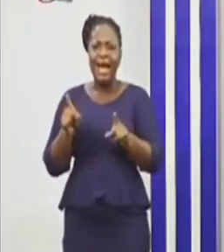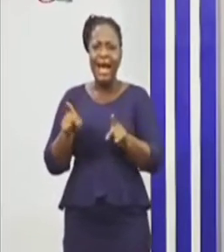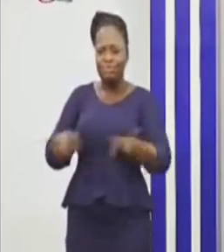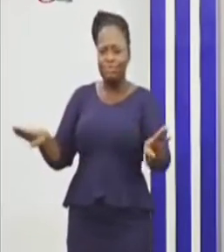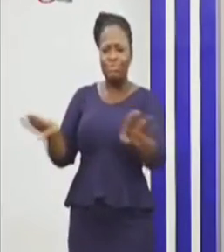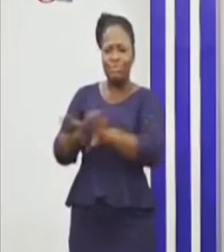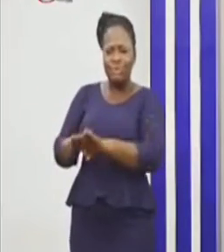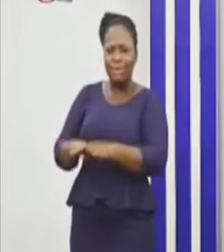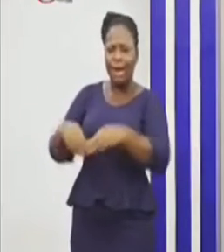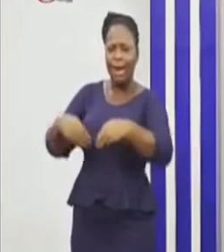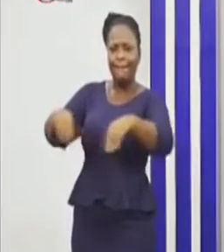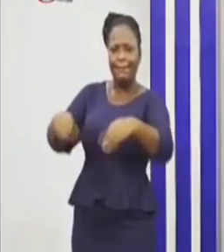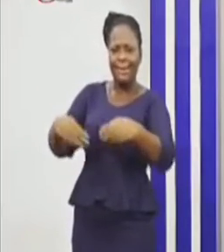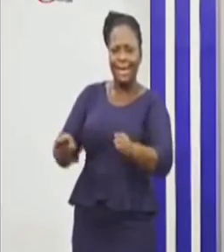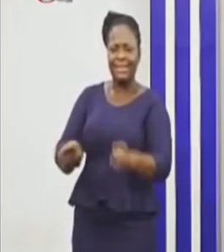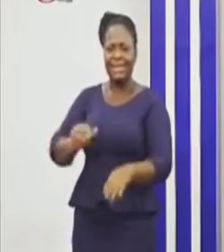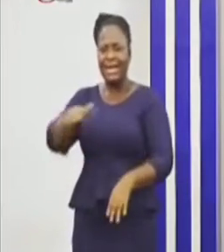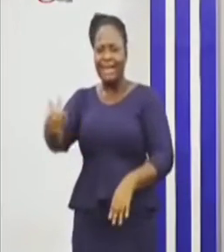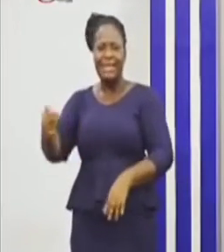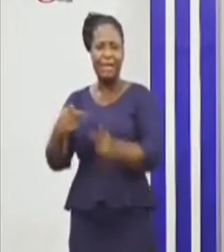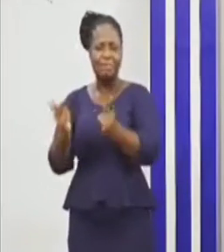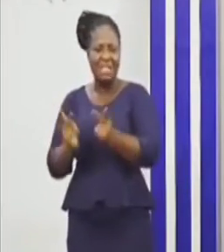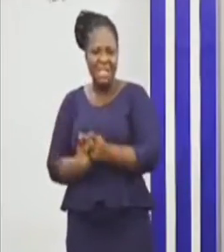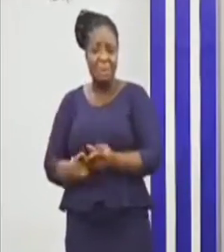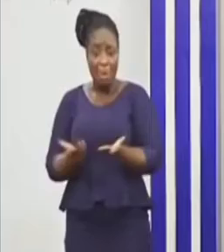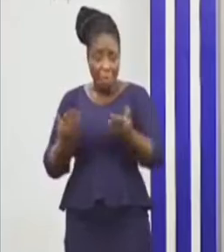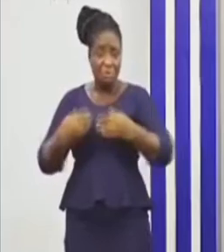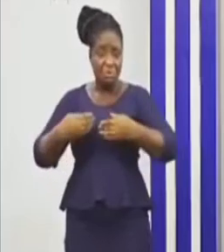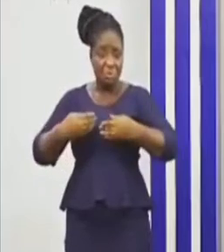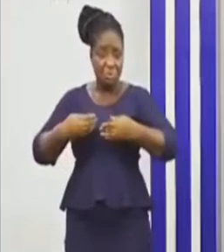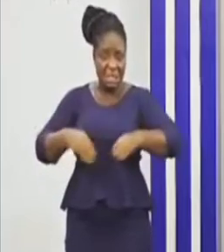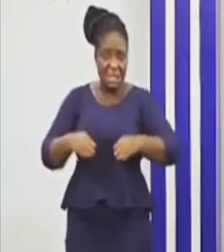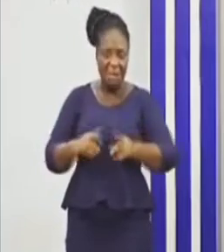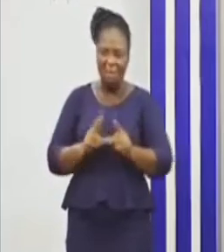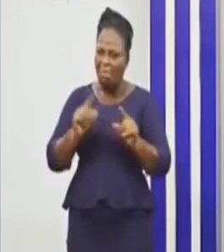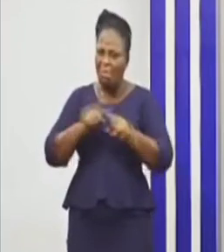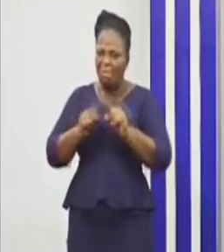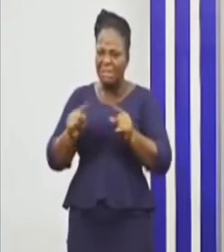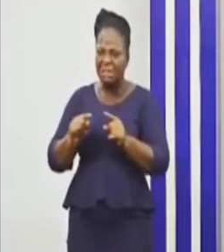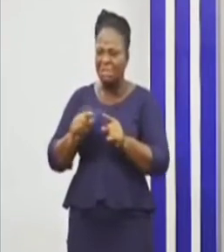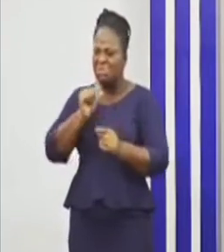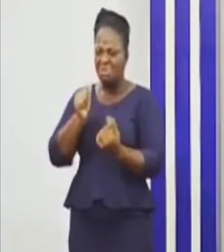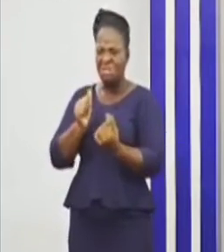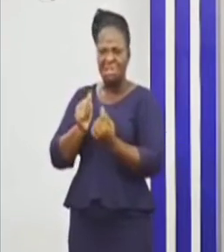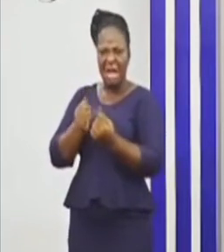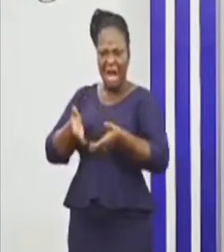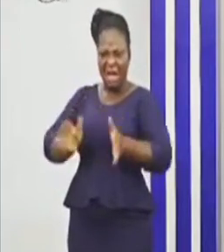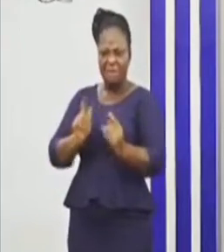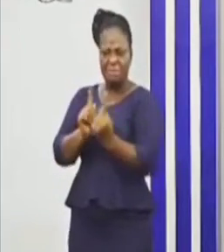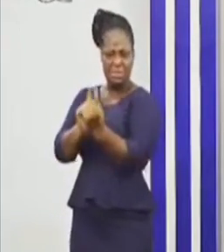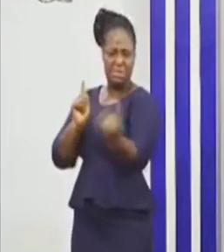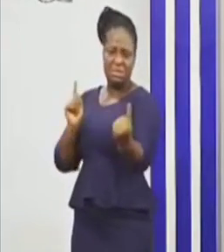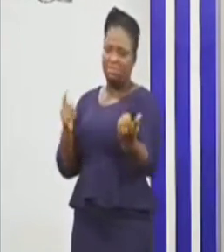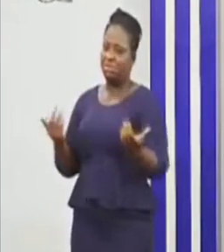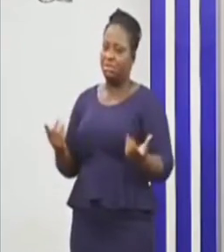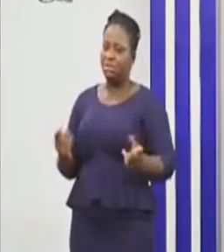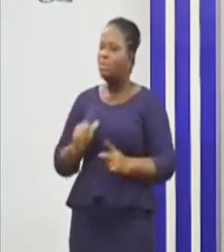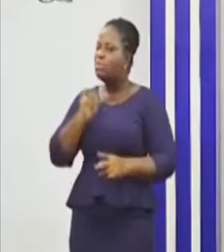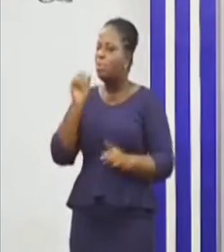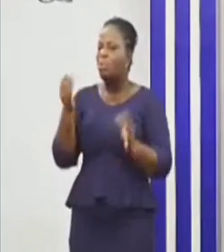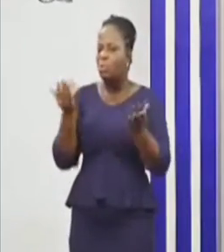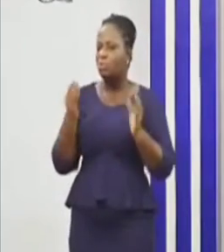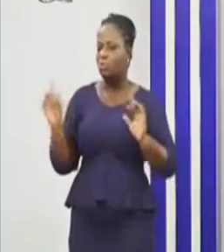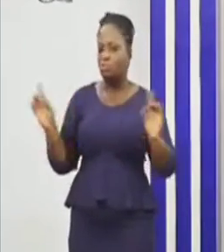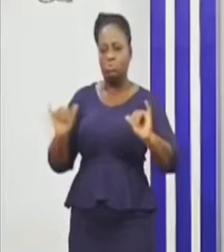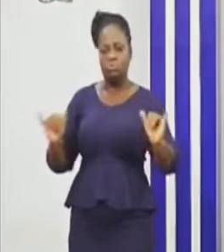market bi mu se ye pese nkomoto ye de nanso omo observe social distance omo hwe mani pantiti omo nteminti ya to ye mpese bedum